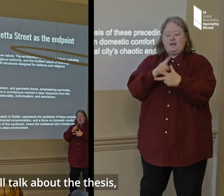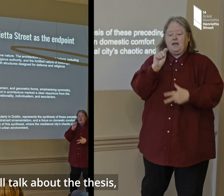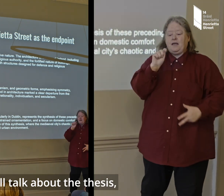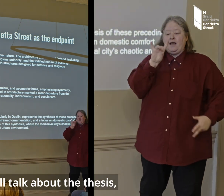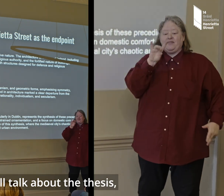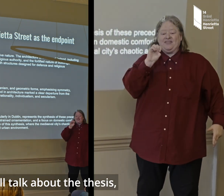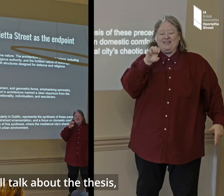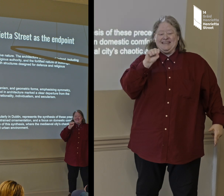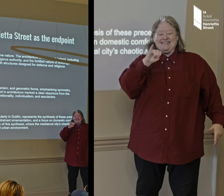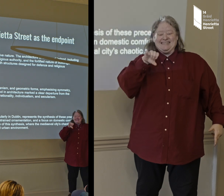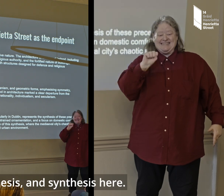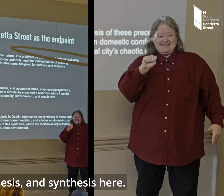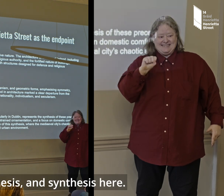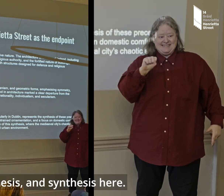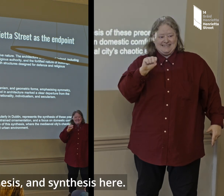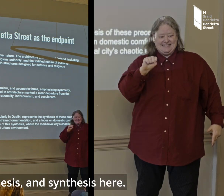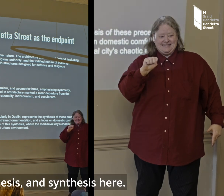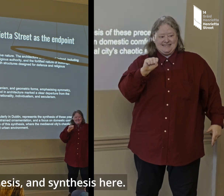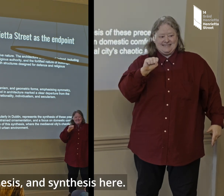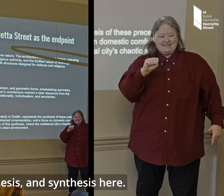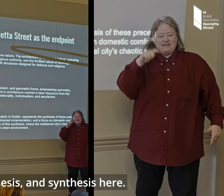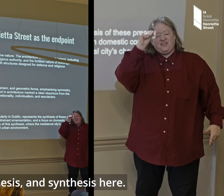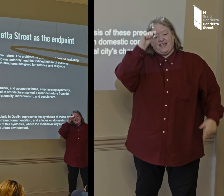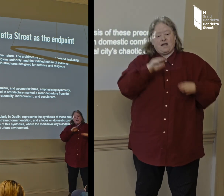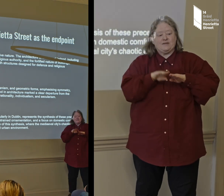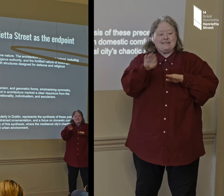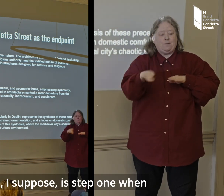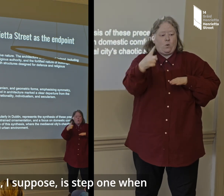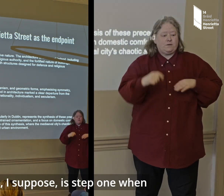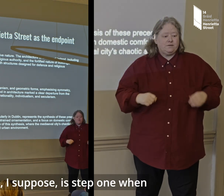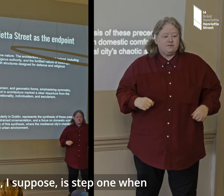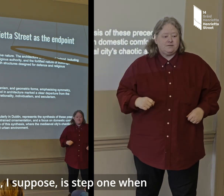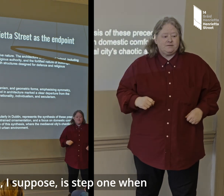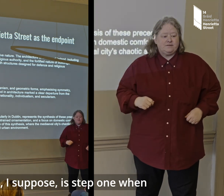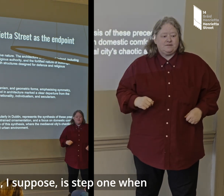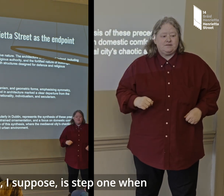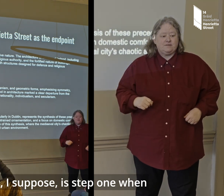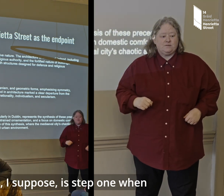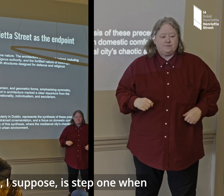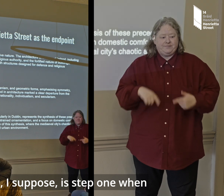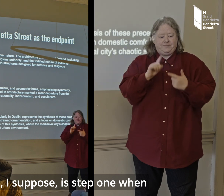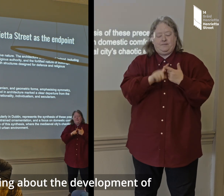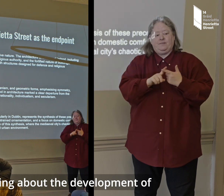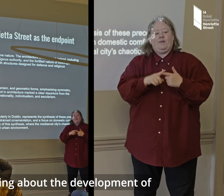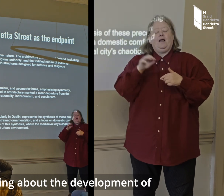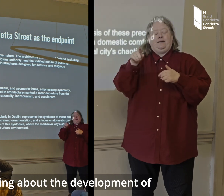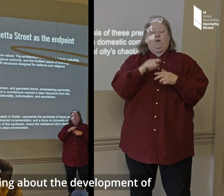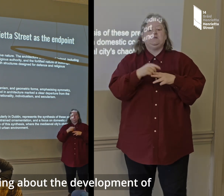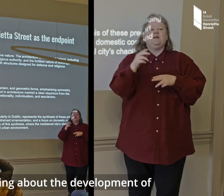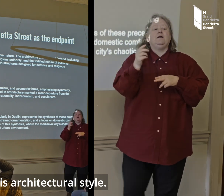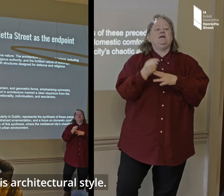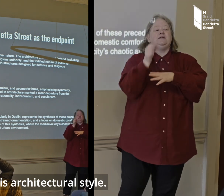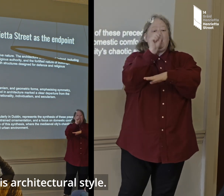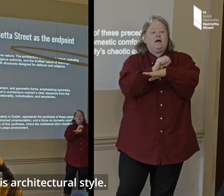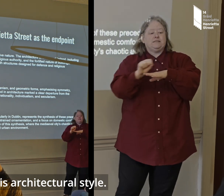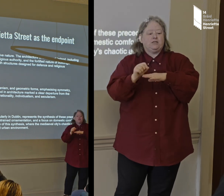So I'll talk about the thesis, antithesis, and synthesis here. The thesis, I suppose, is step one when you're talking about the